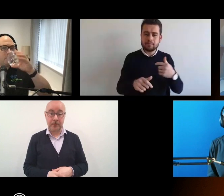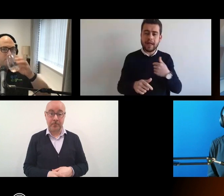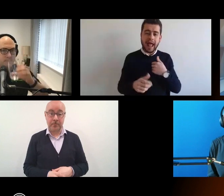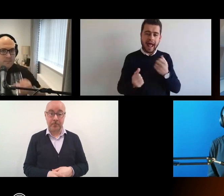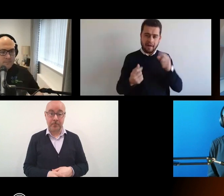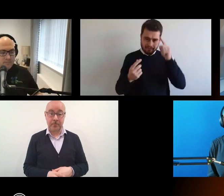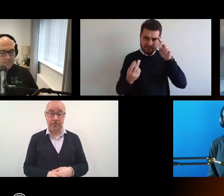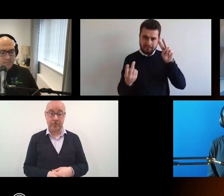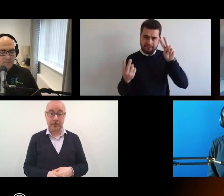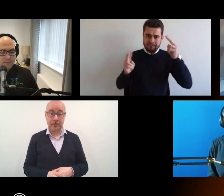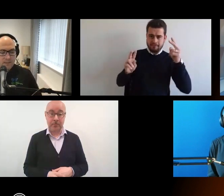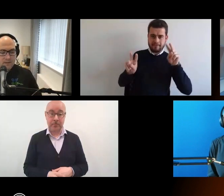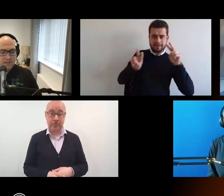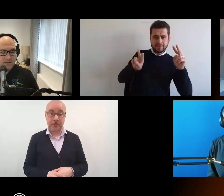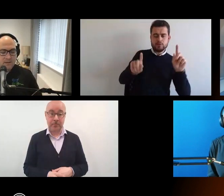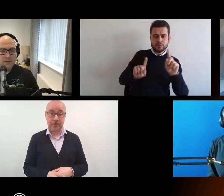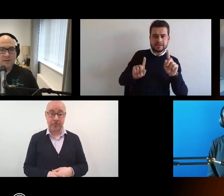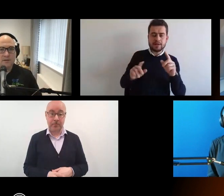can see